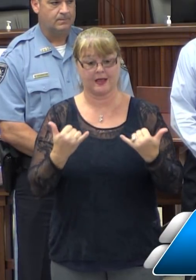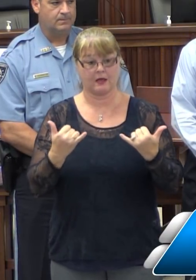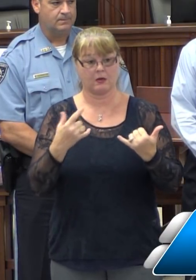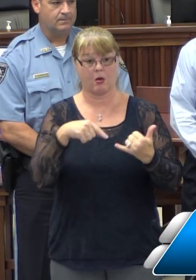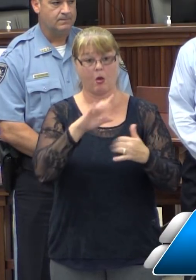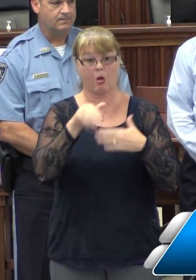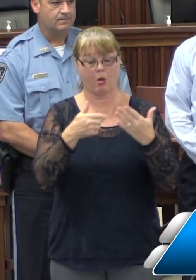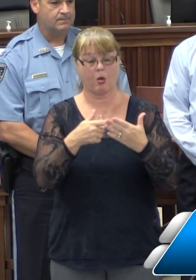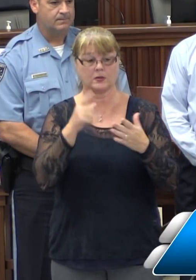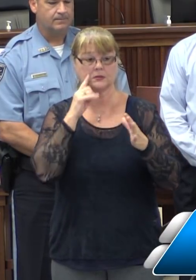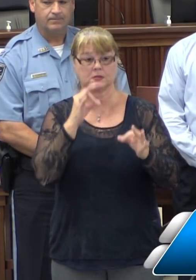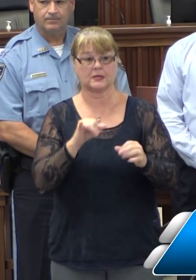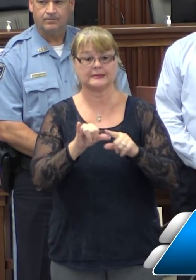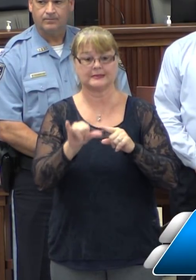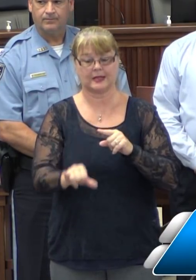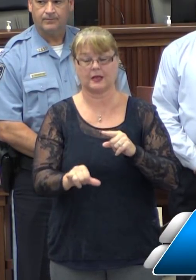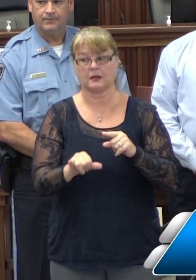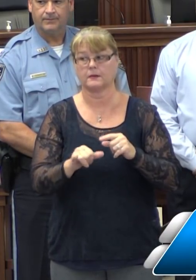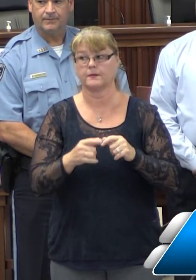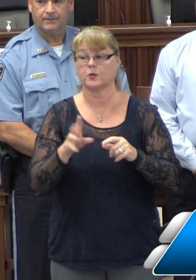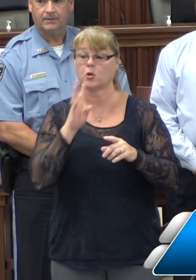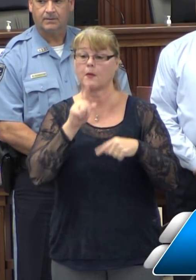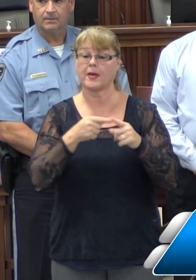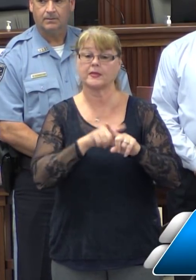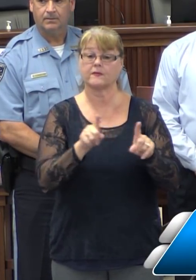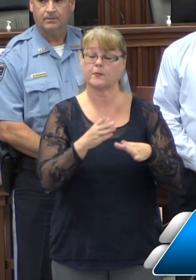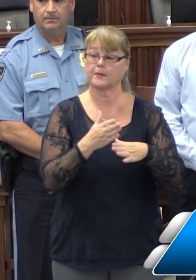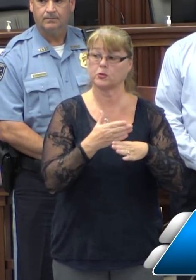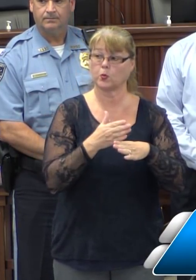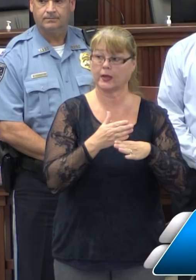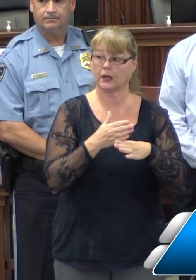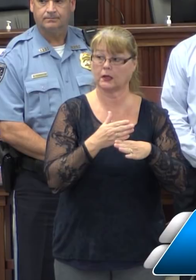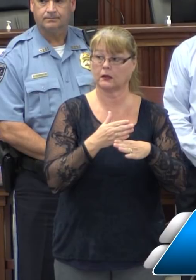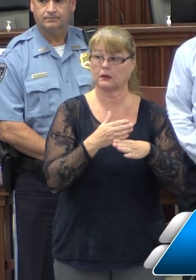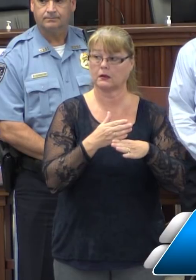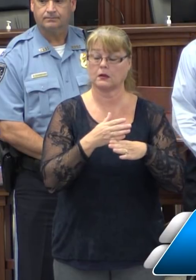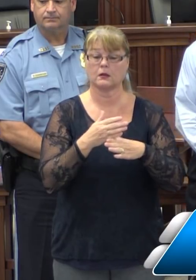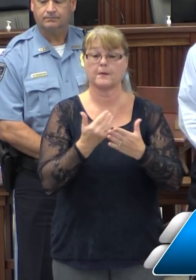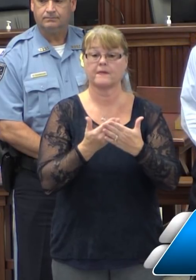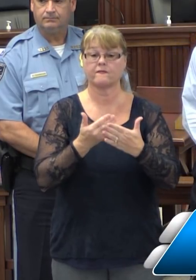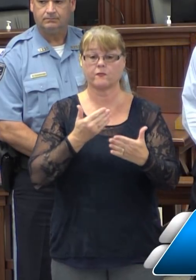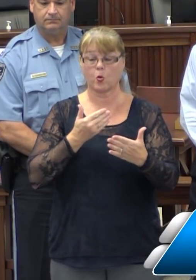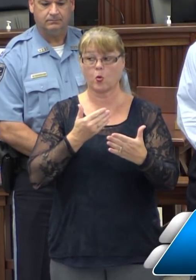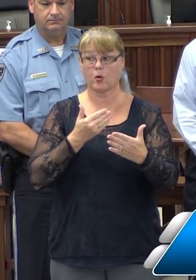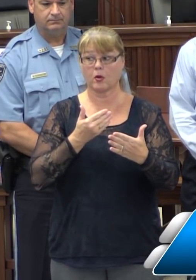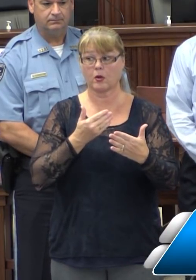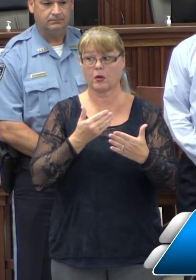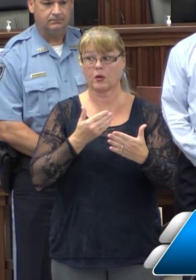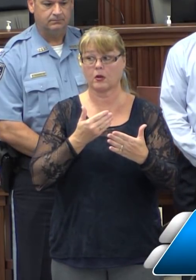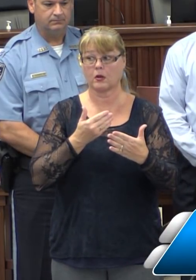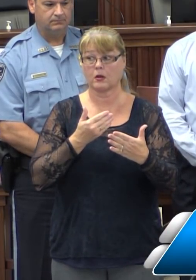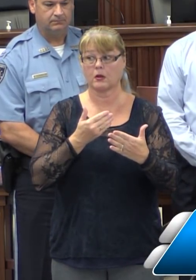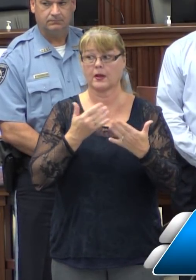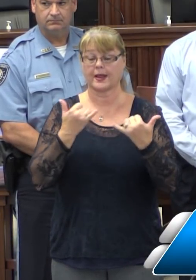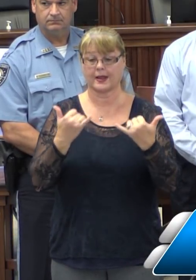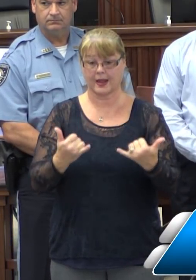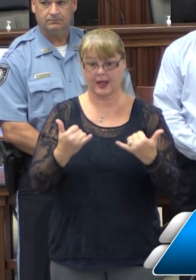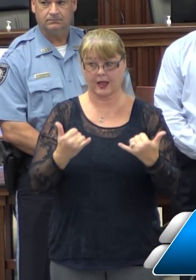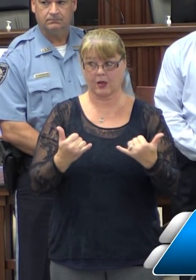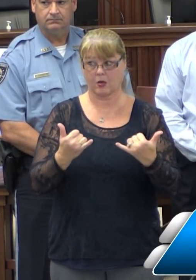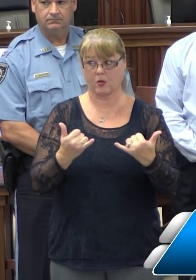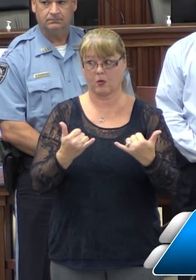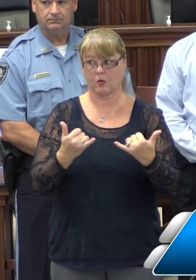them intend to stay. Can you talk about the difference between the previous operation conditions and what